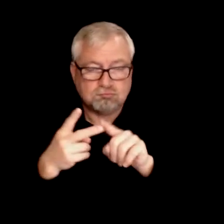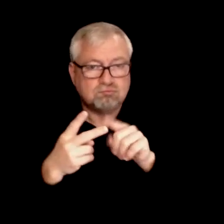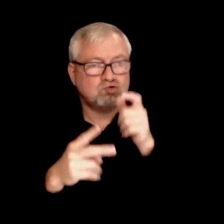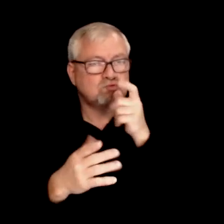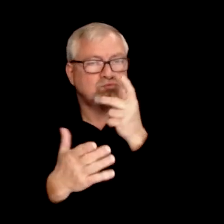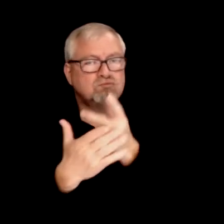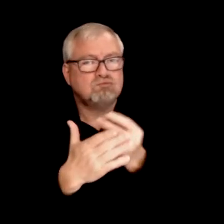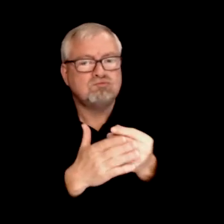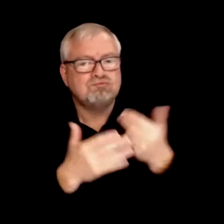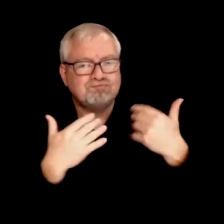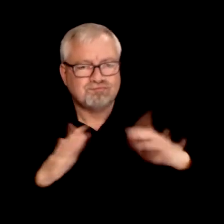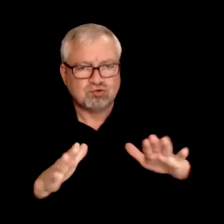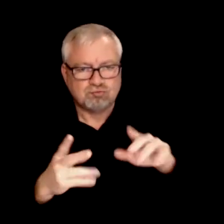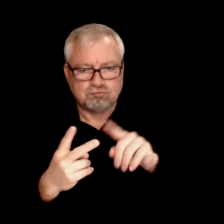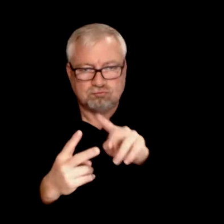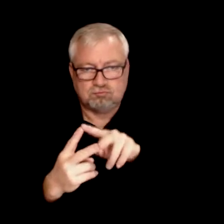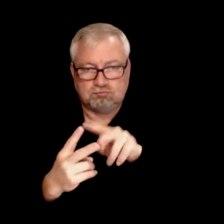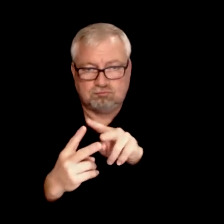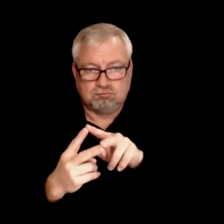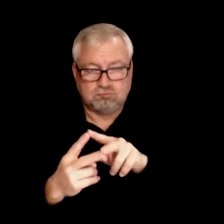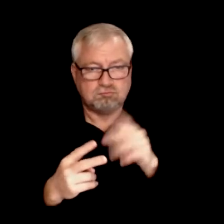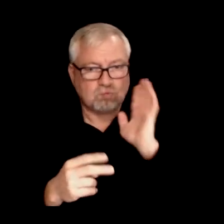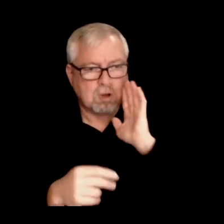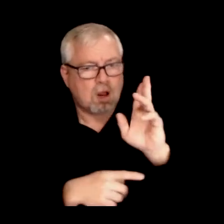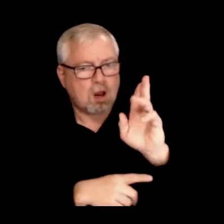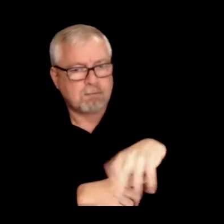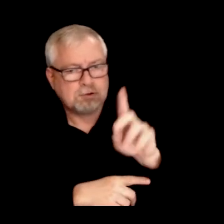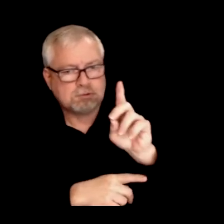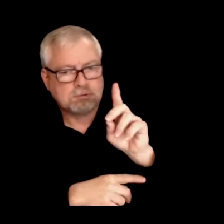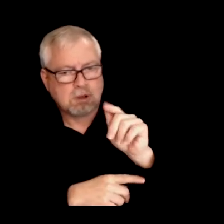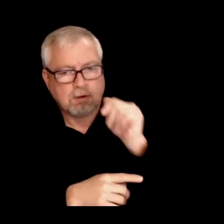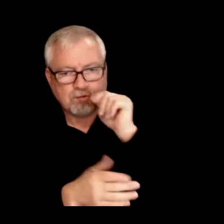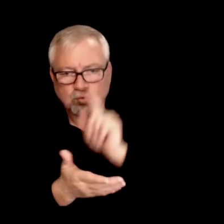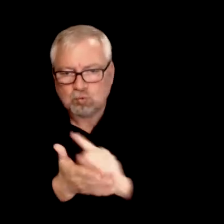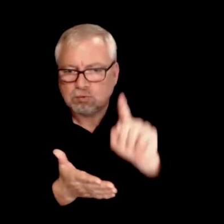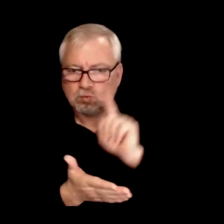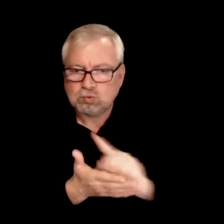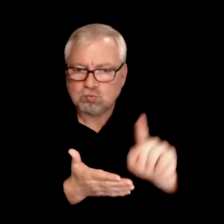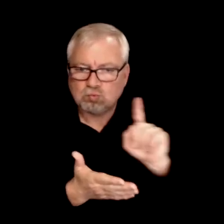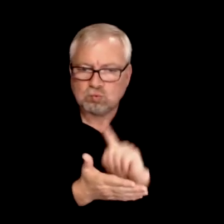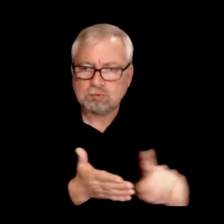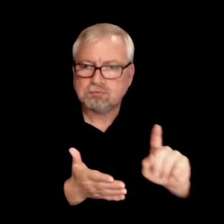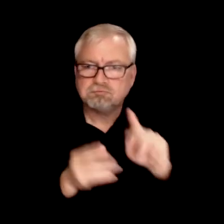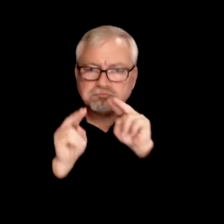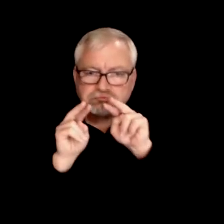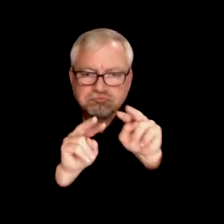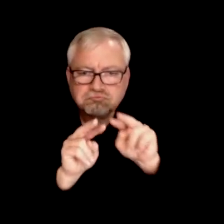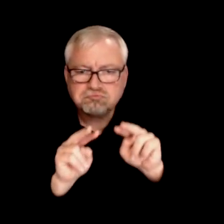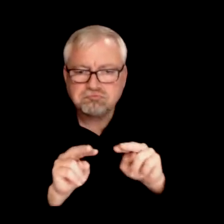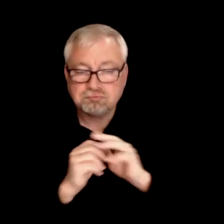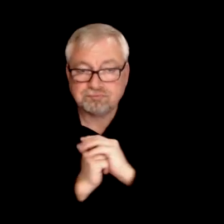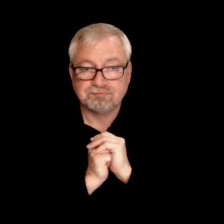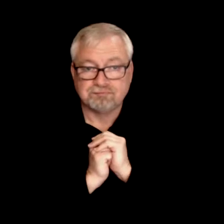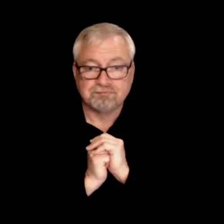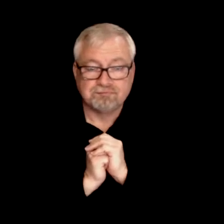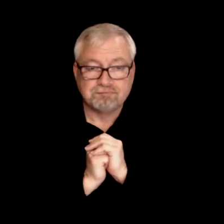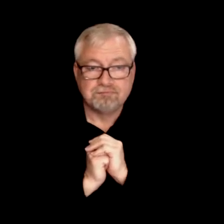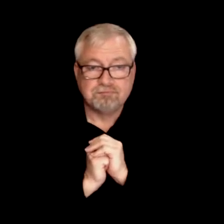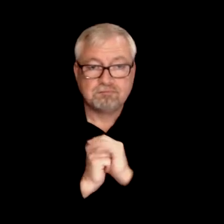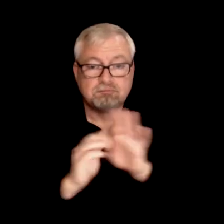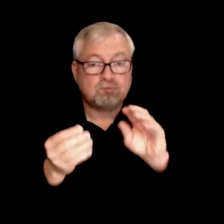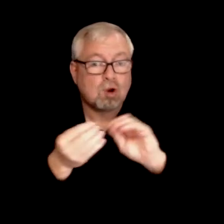Wednesdays, and the frequency of updates, particularly for administration data, may change as more vaccines are